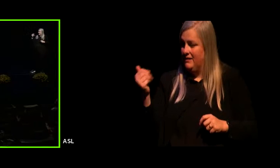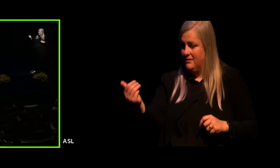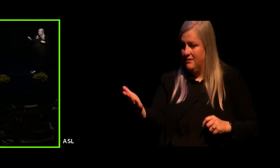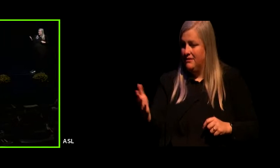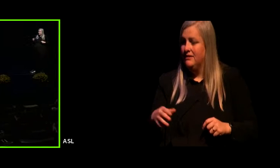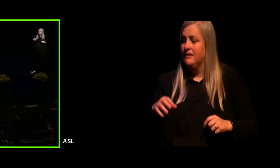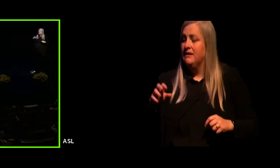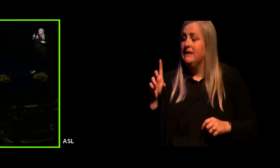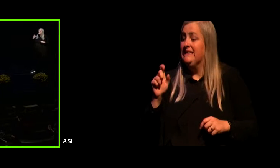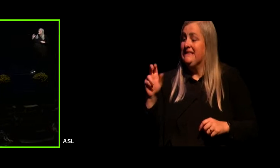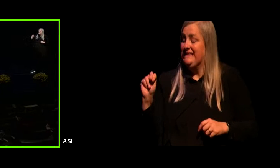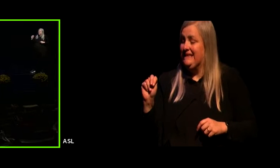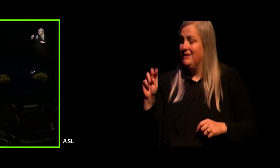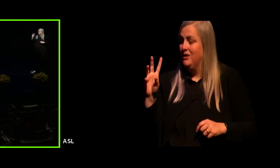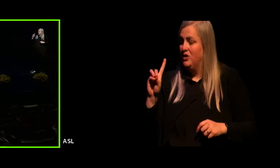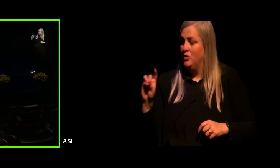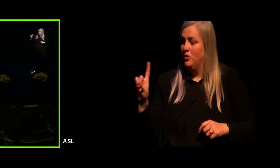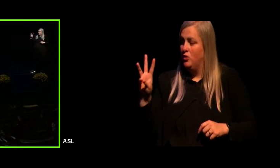Dean Wood,